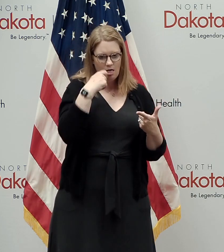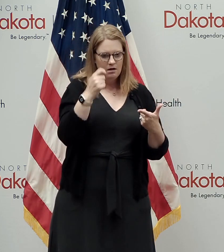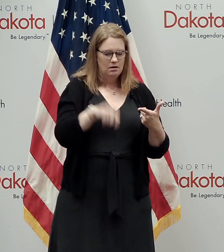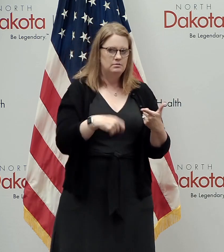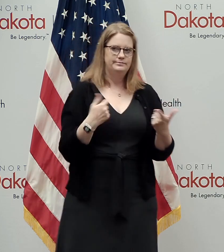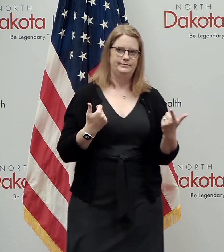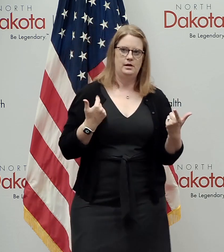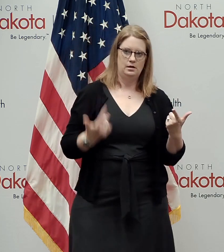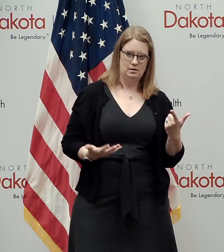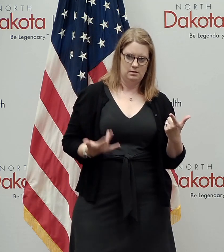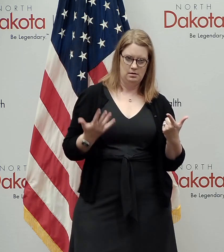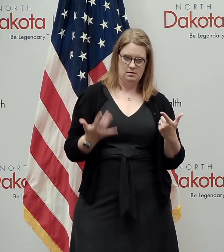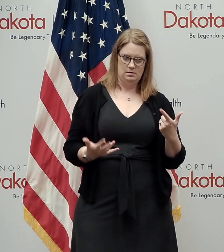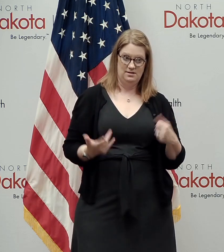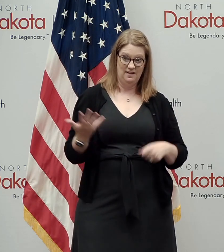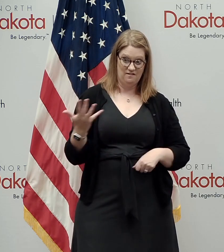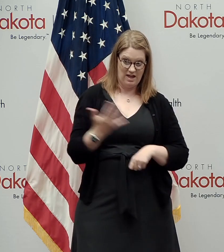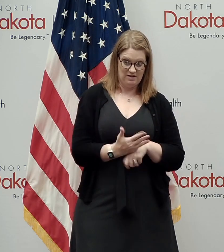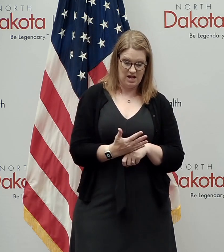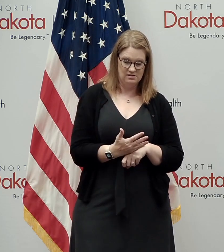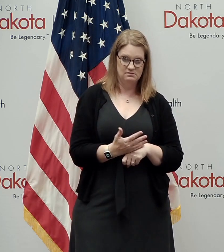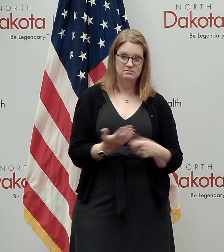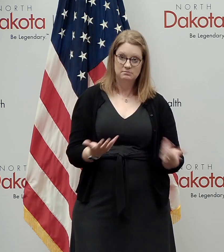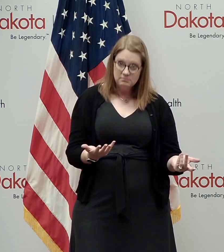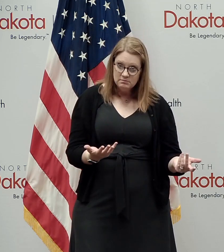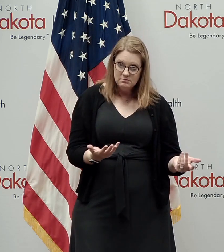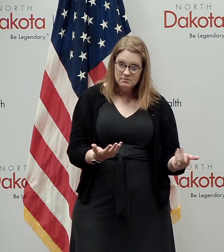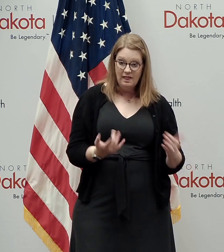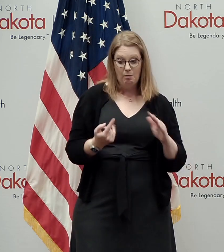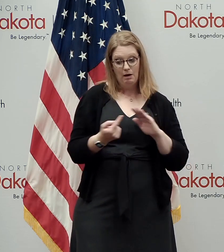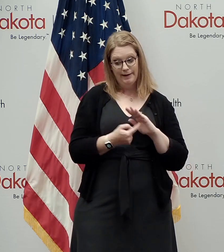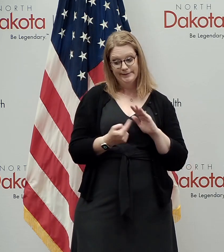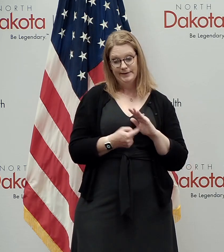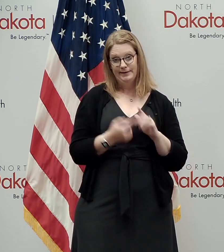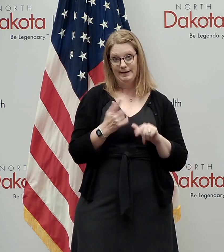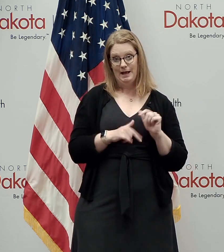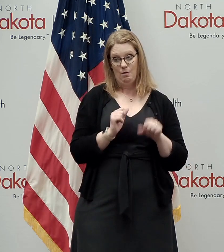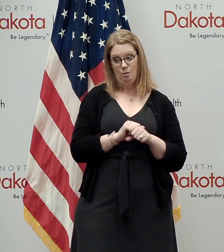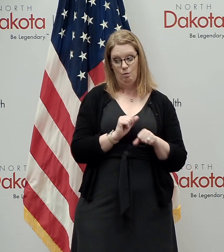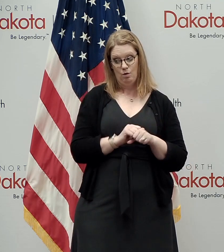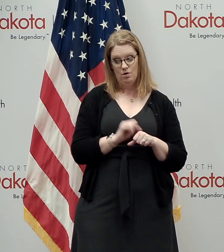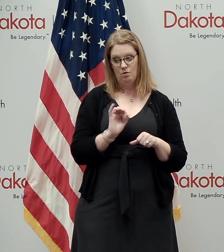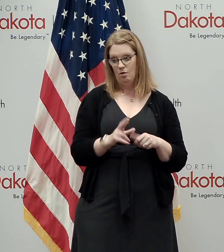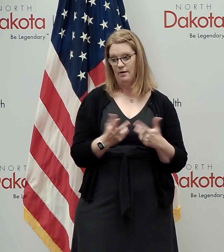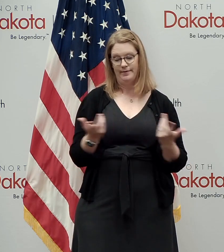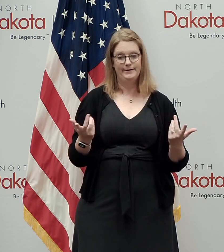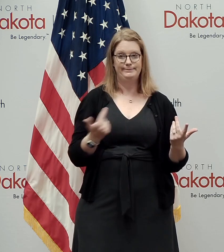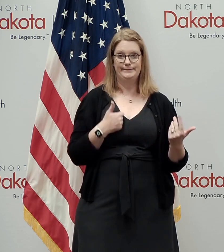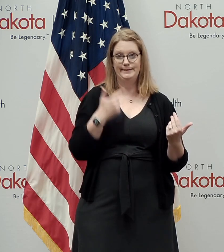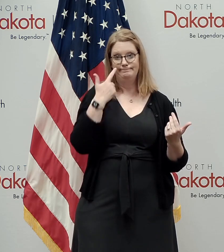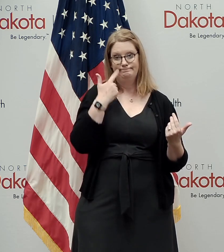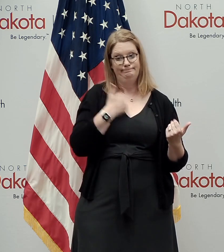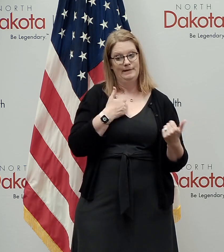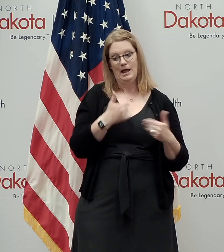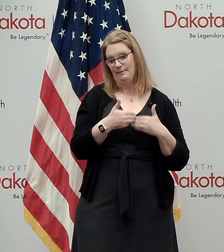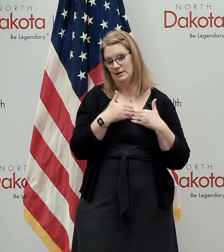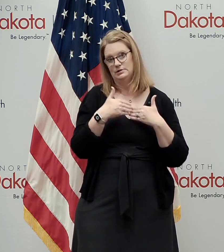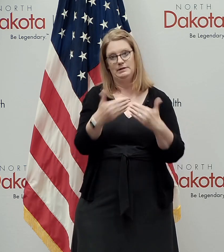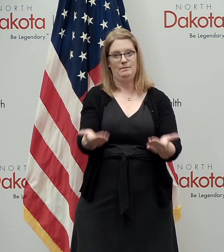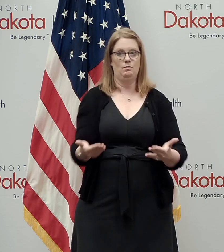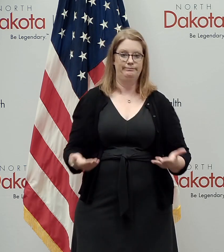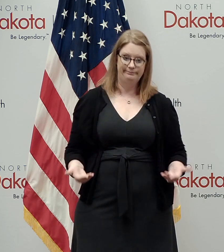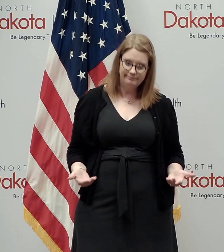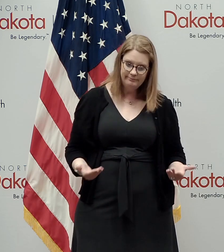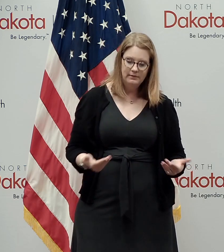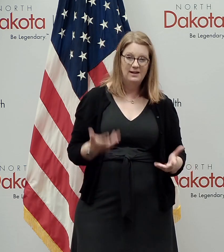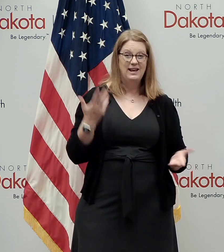find out, either they've missed a week of work for nothing because they were isolating, or they say, I'm going to keep doing what I'm doing until I find out my result, and they may